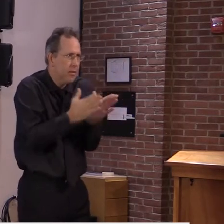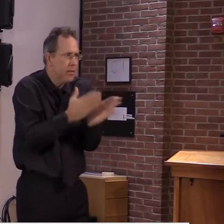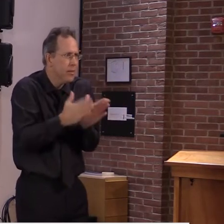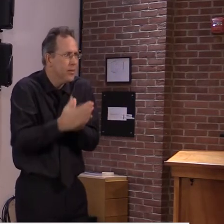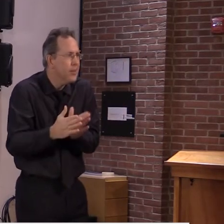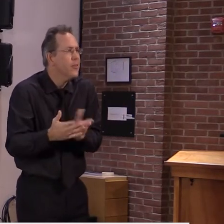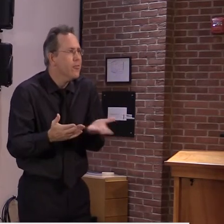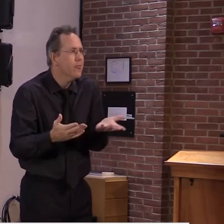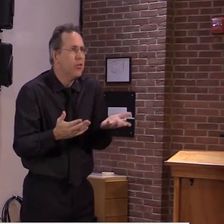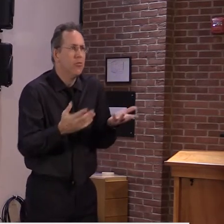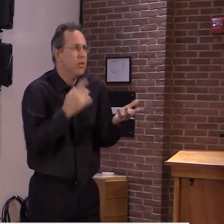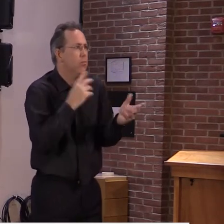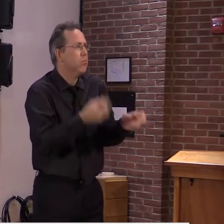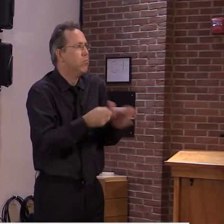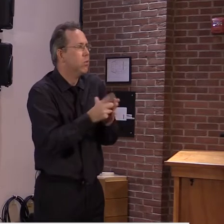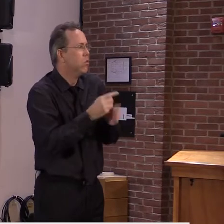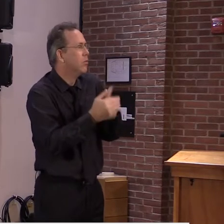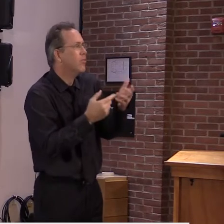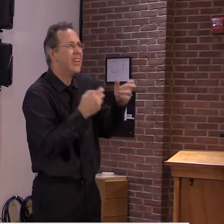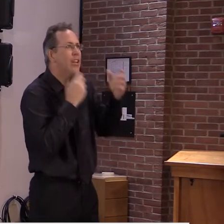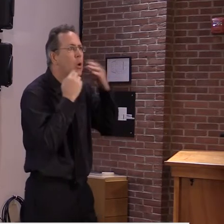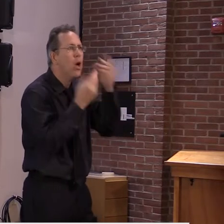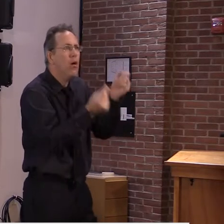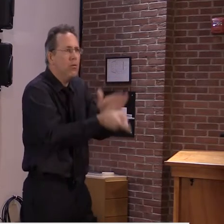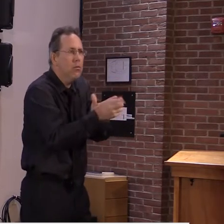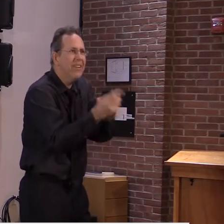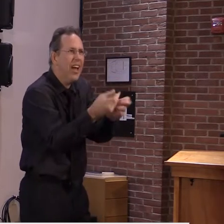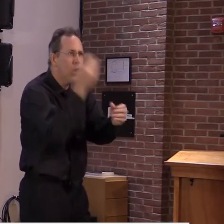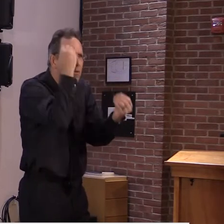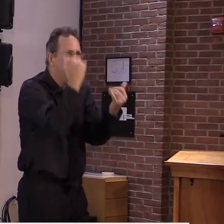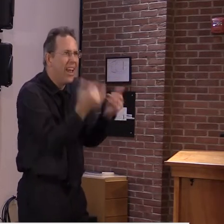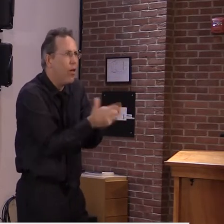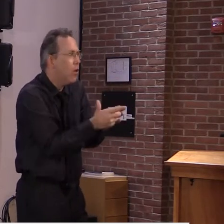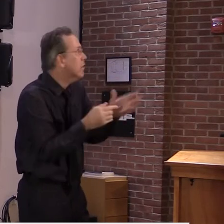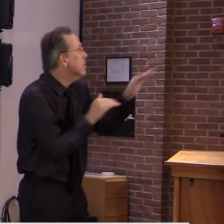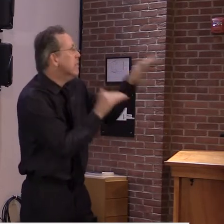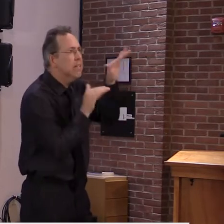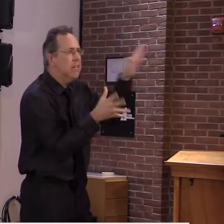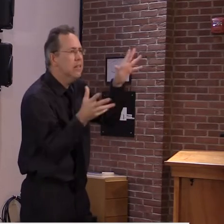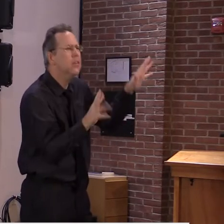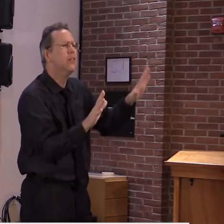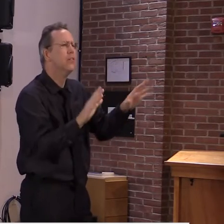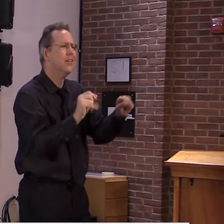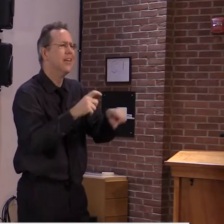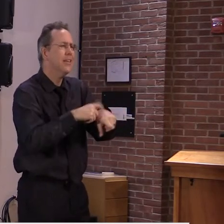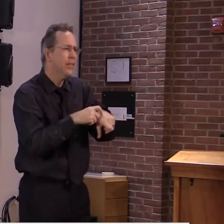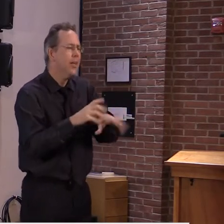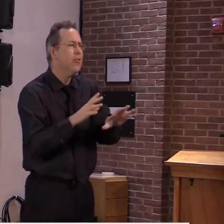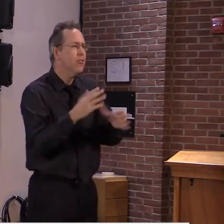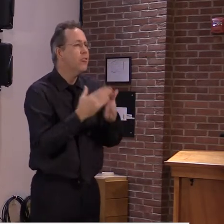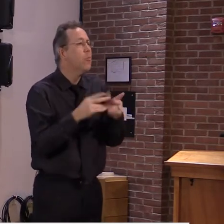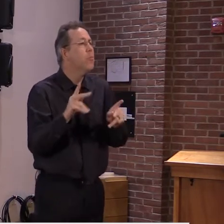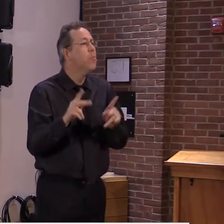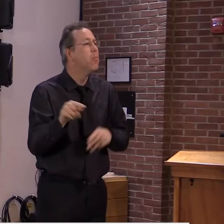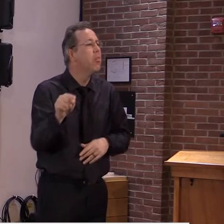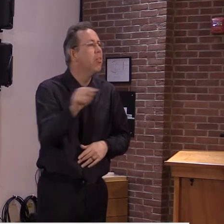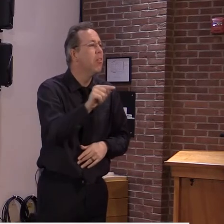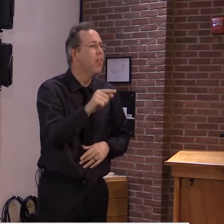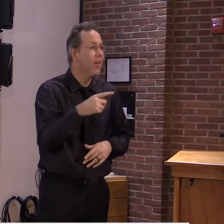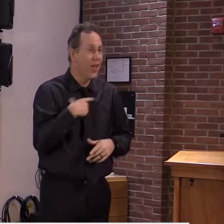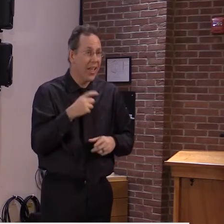How do we educate people about it quickly? And the people, not just meaning the people getting it, but the people administering it, the healthcare